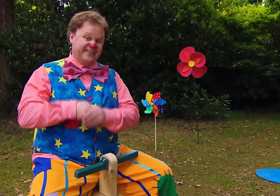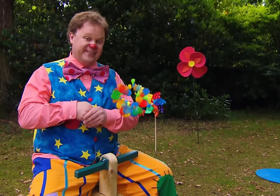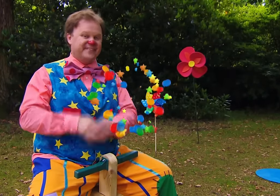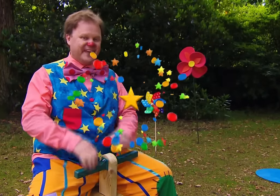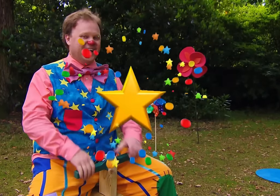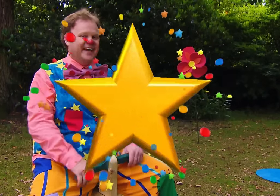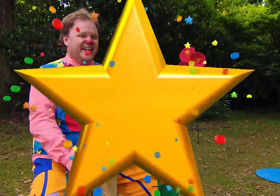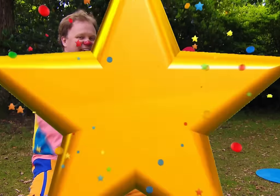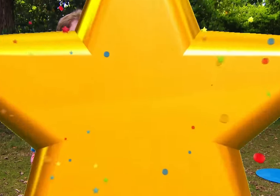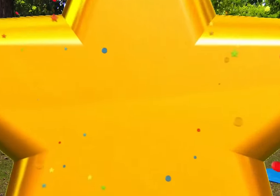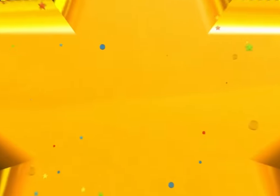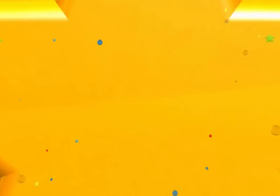friends.